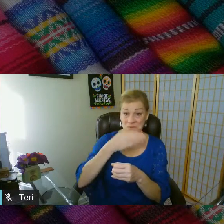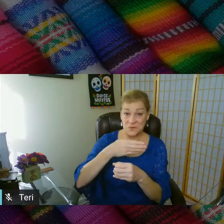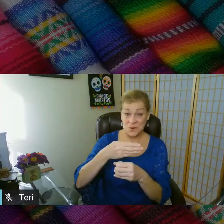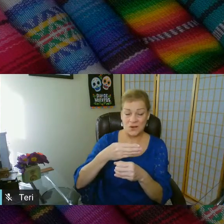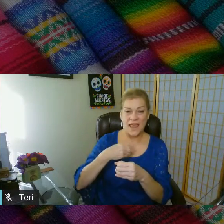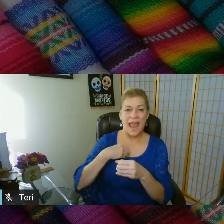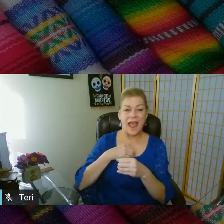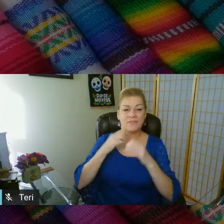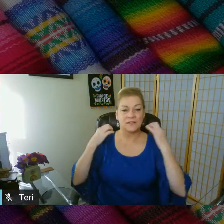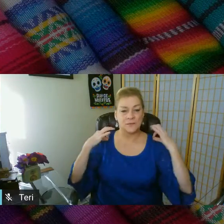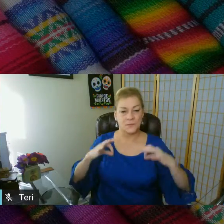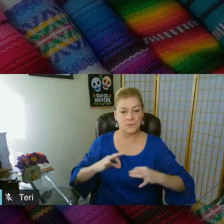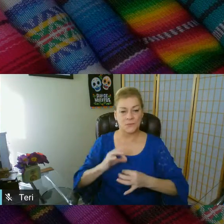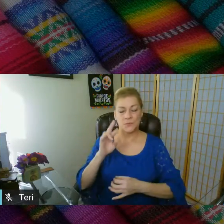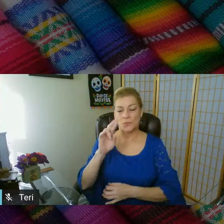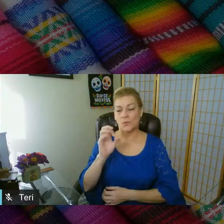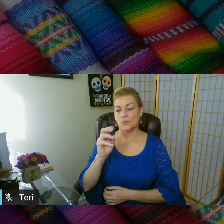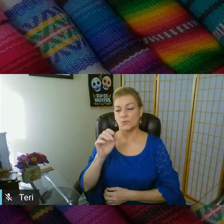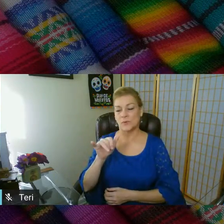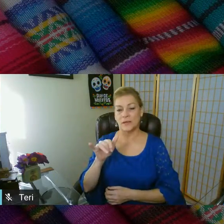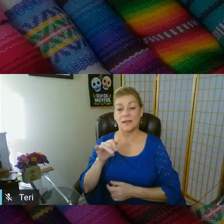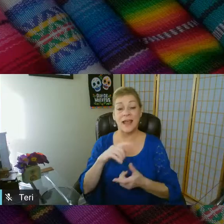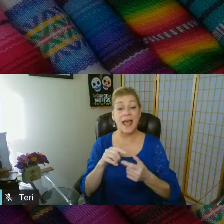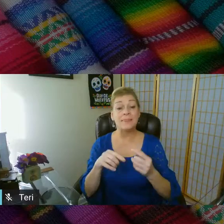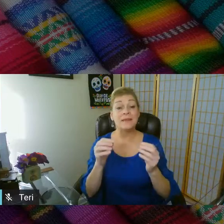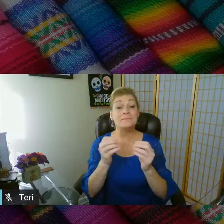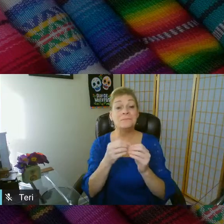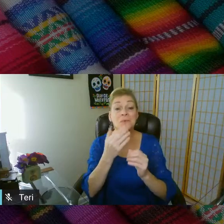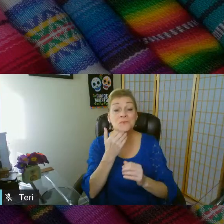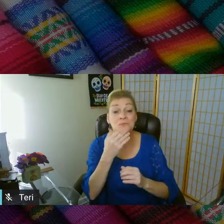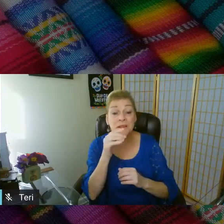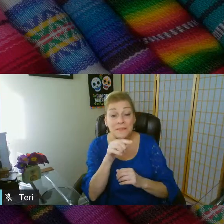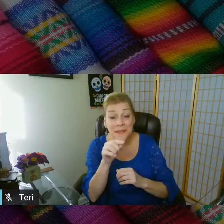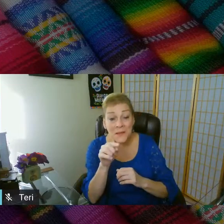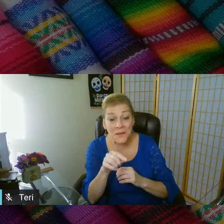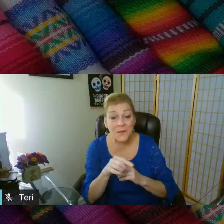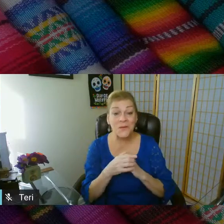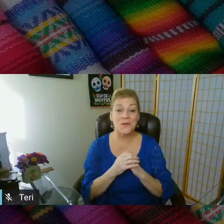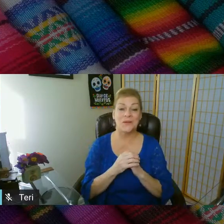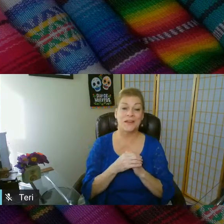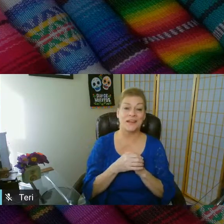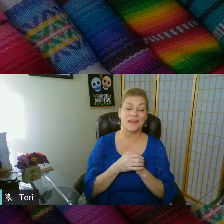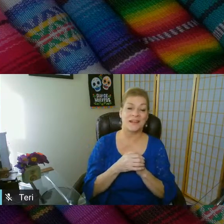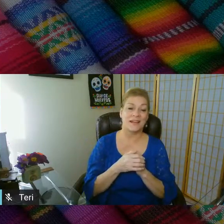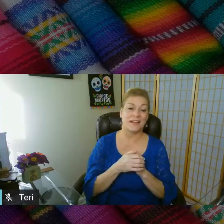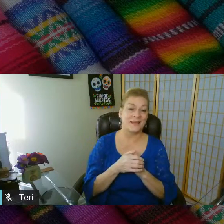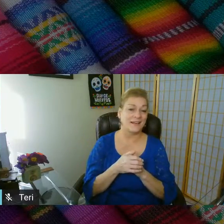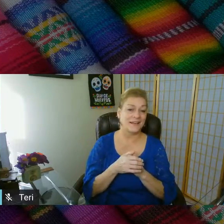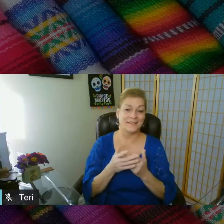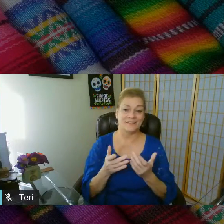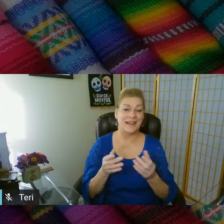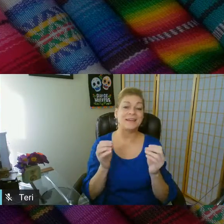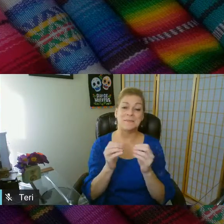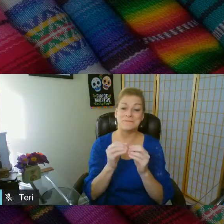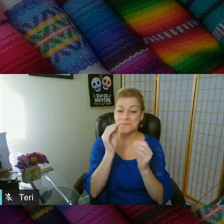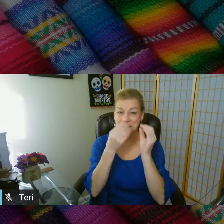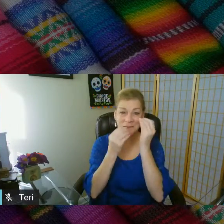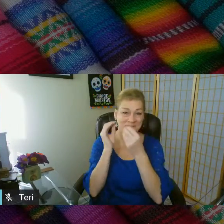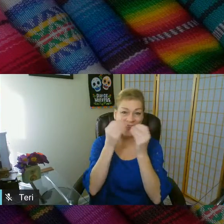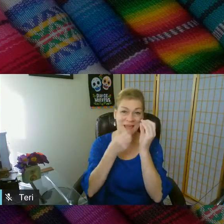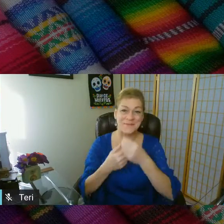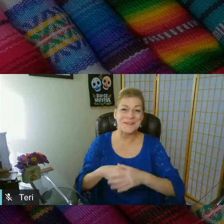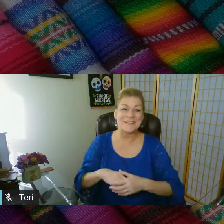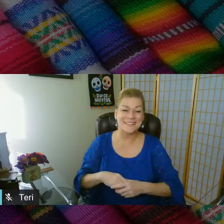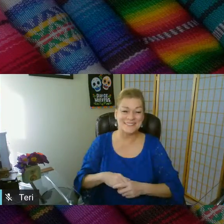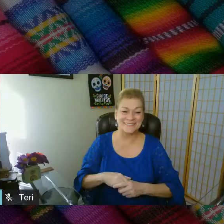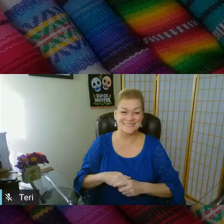have that, of course. And there's more sweets over here on the lower level, and more flowers. Okay, so that's